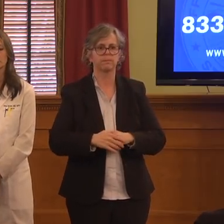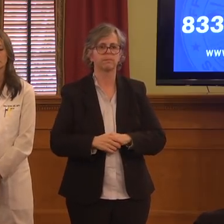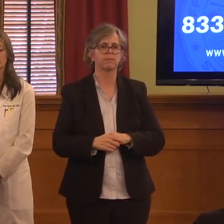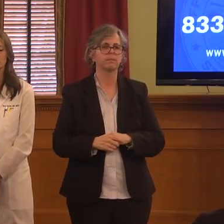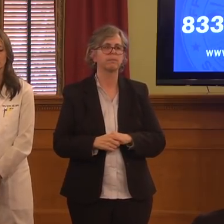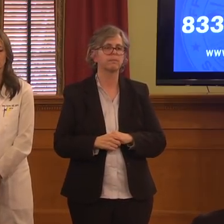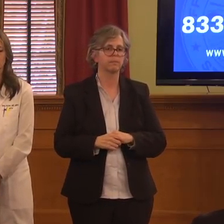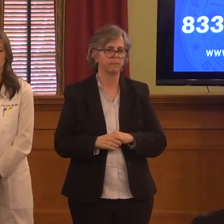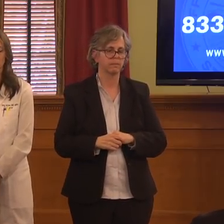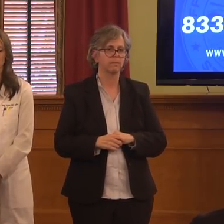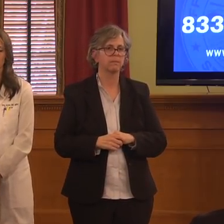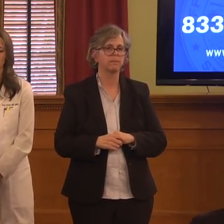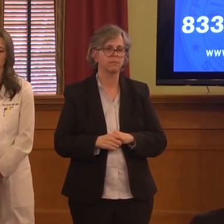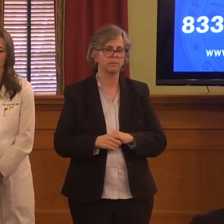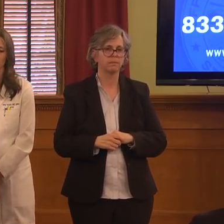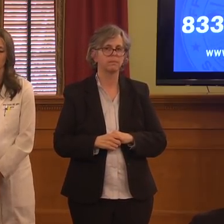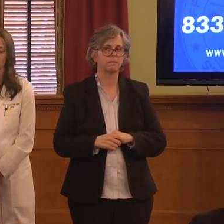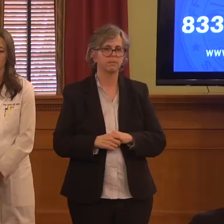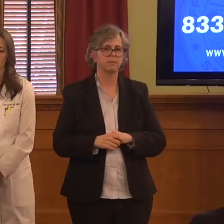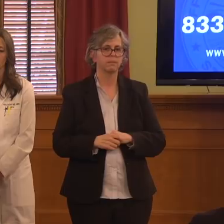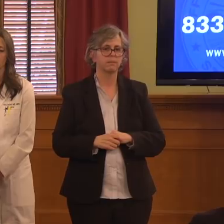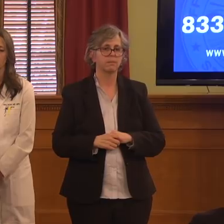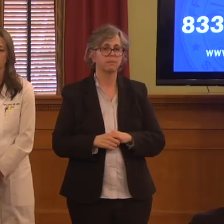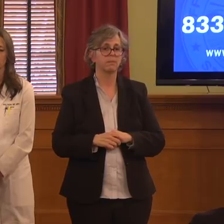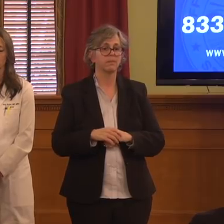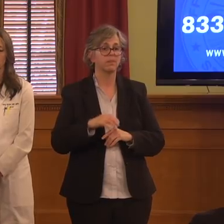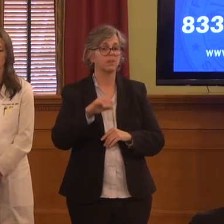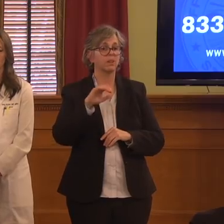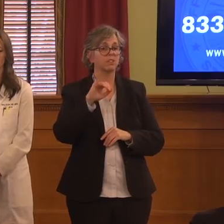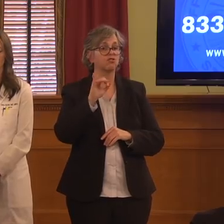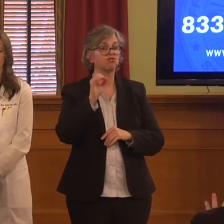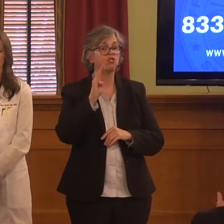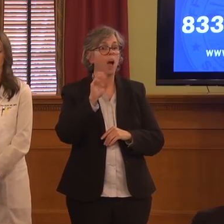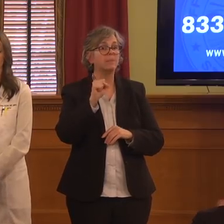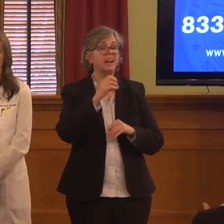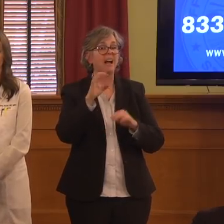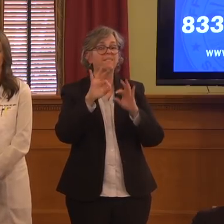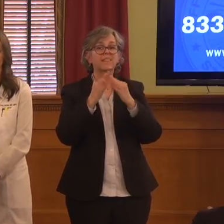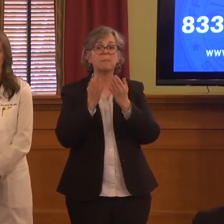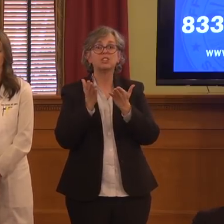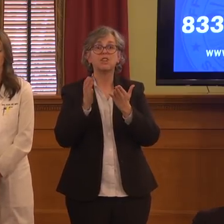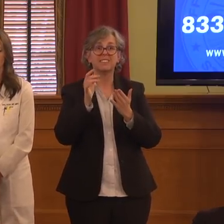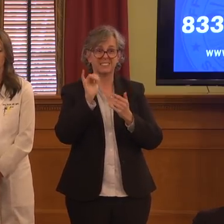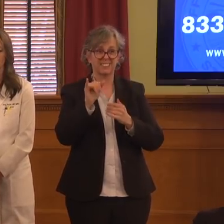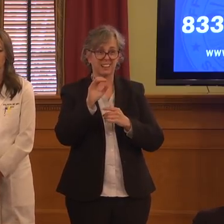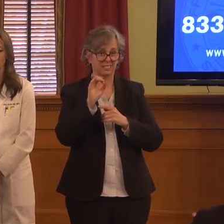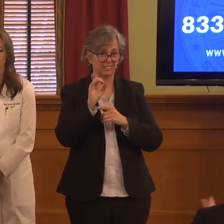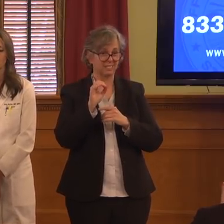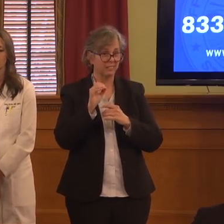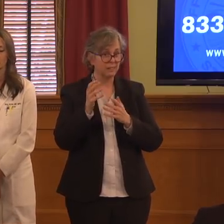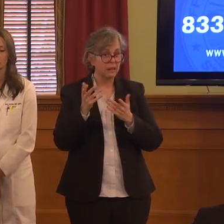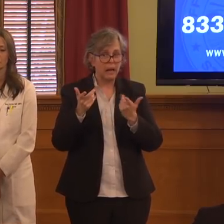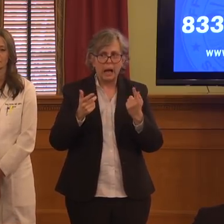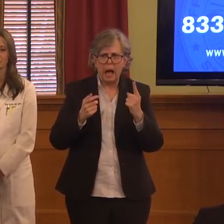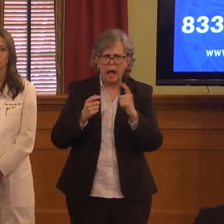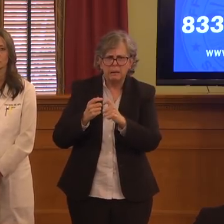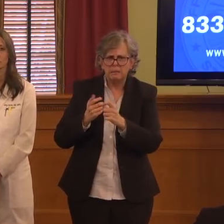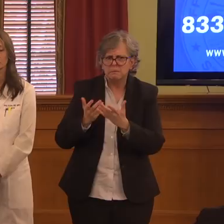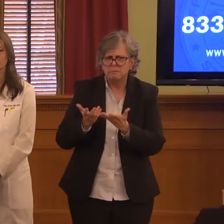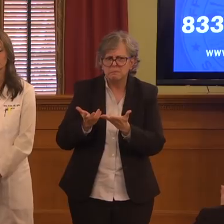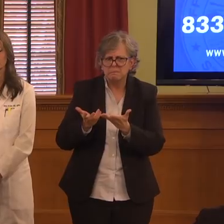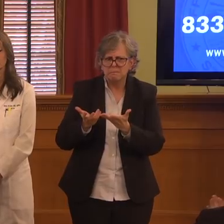I have a request from Jobs and Family Services to make a plea to the public